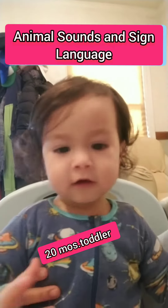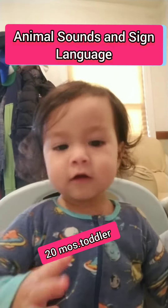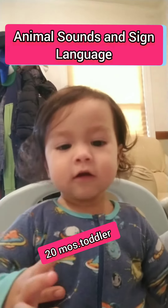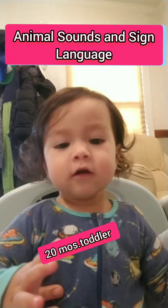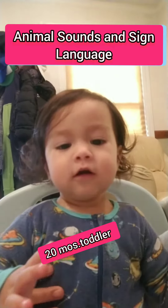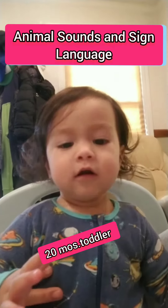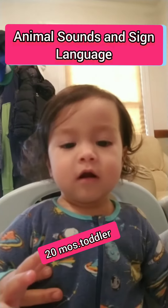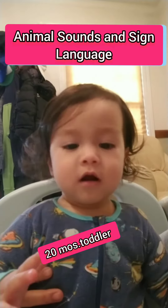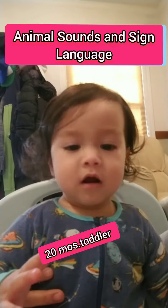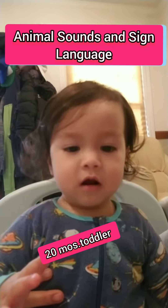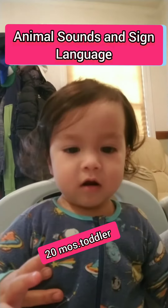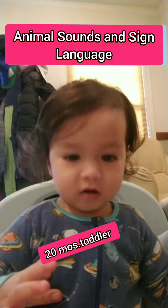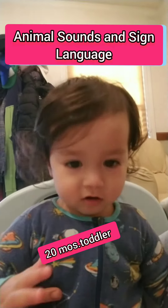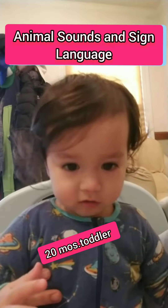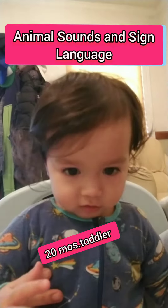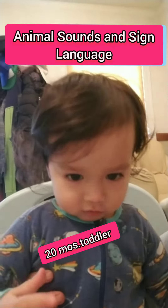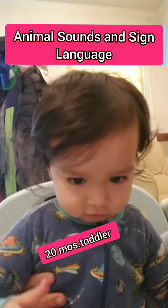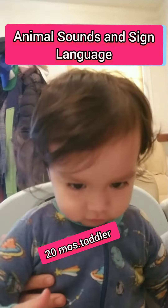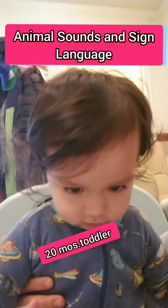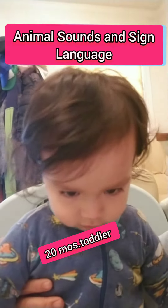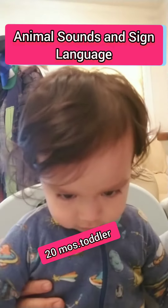the dog